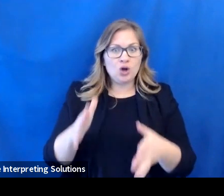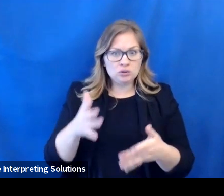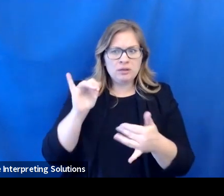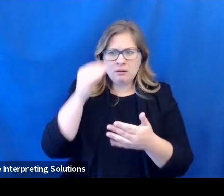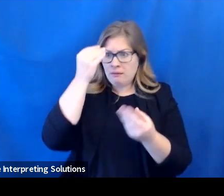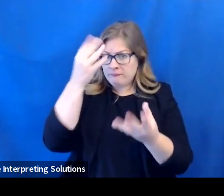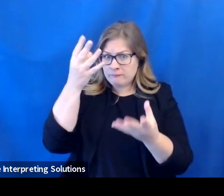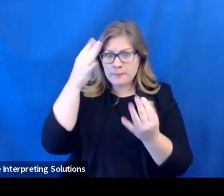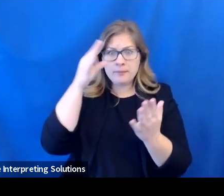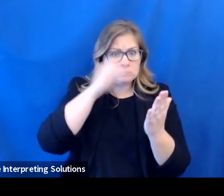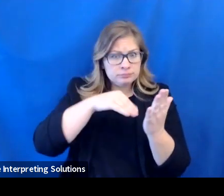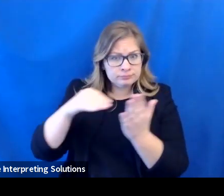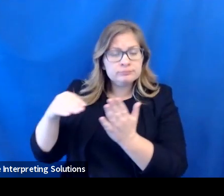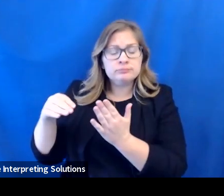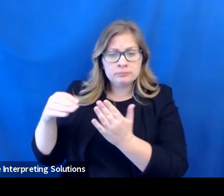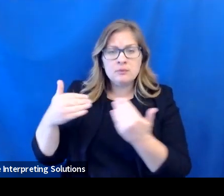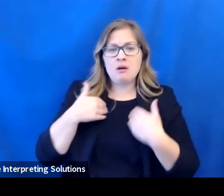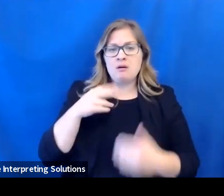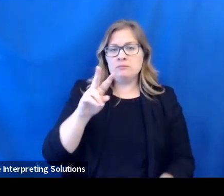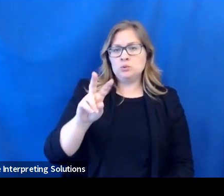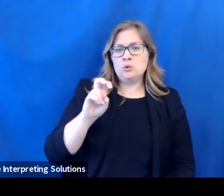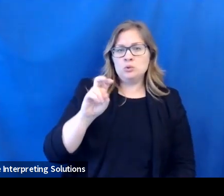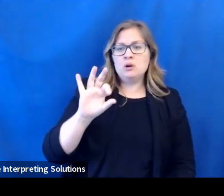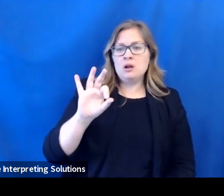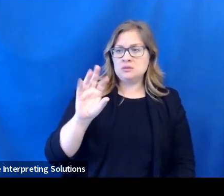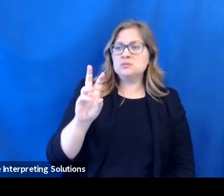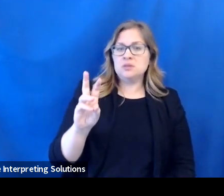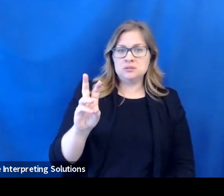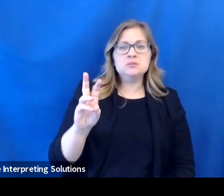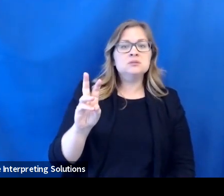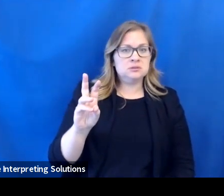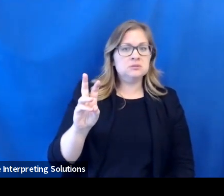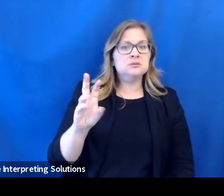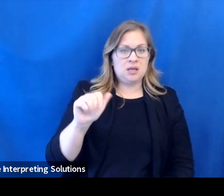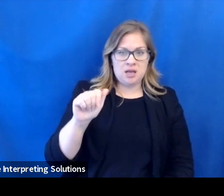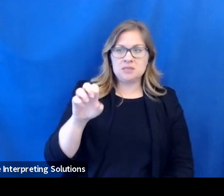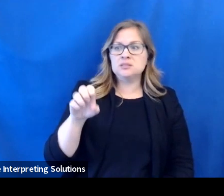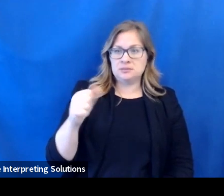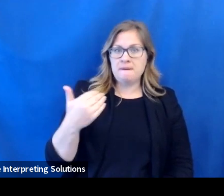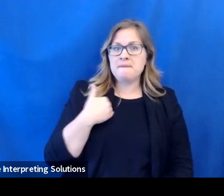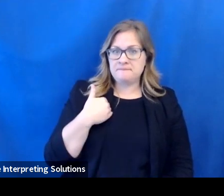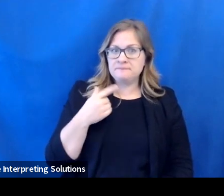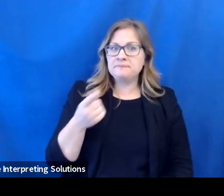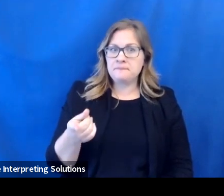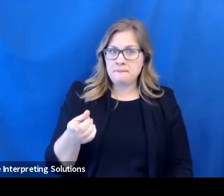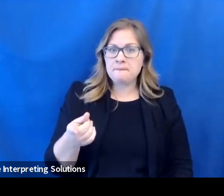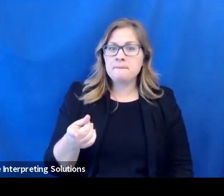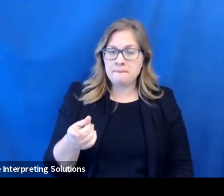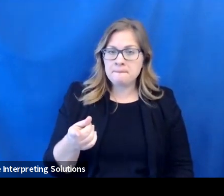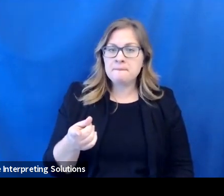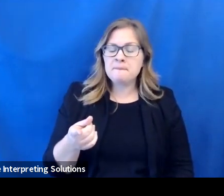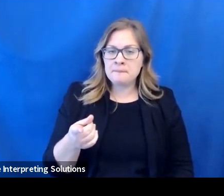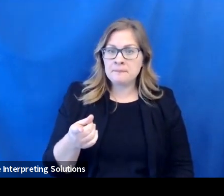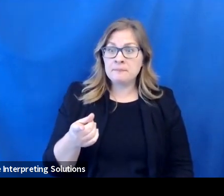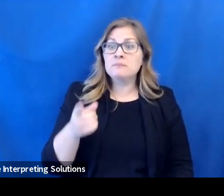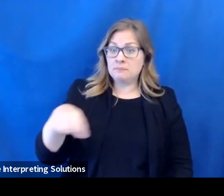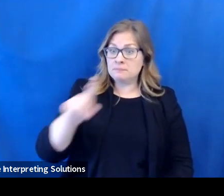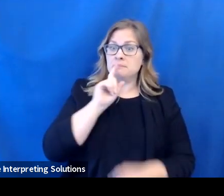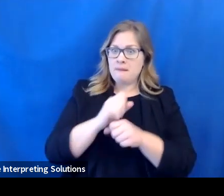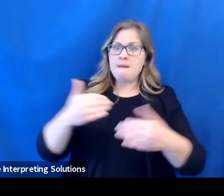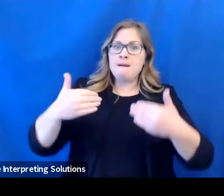our cases, and in the process of identifying these individuals, then we do a very thorough assessment of their